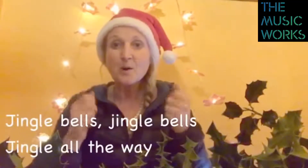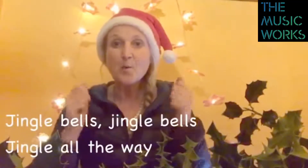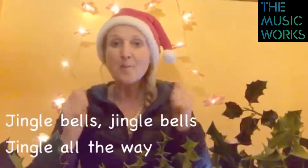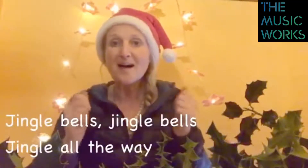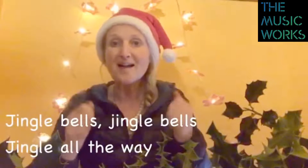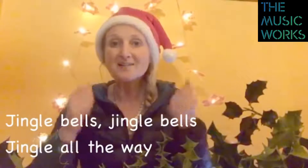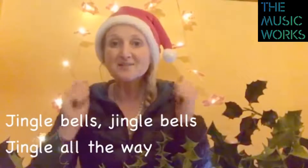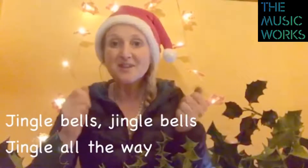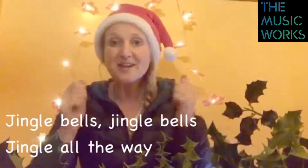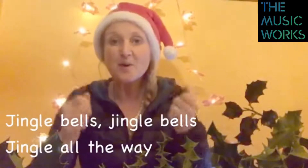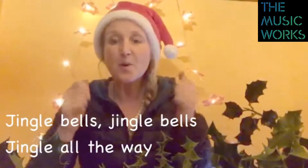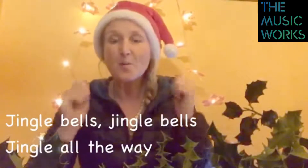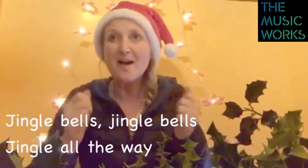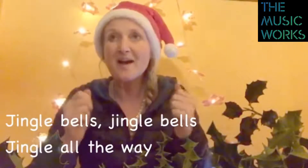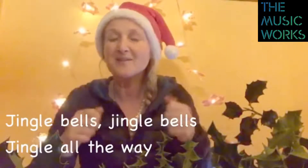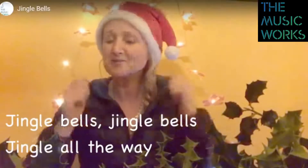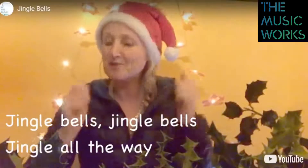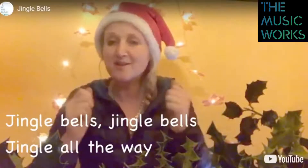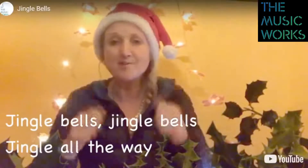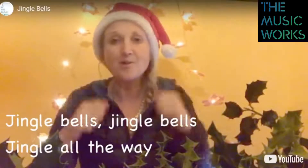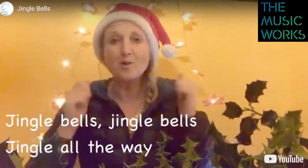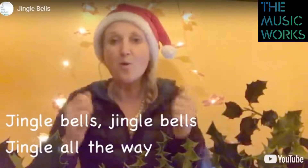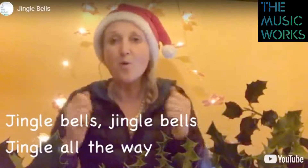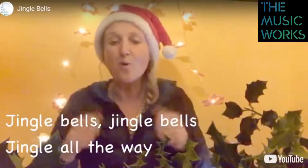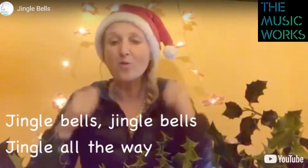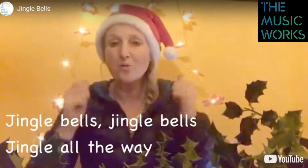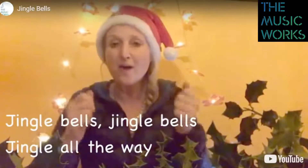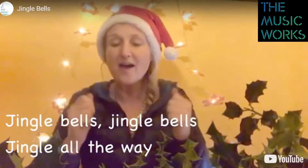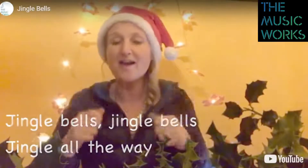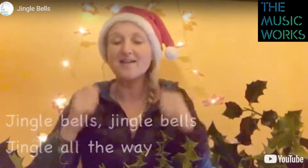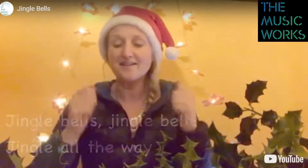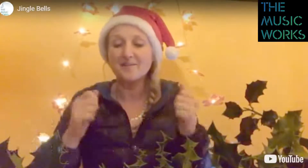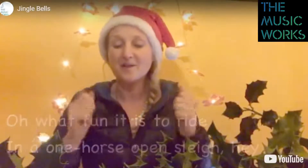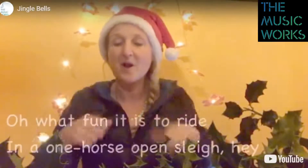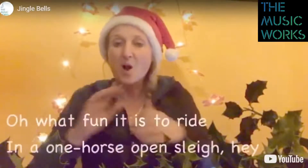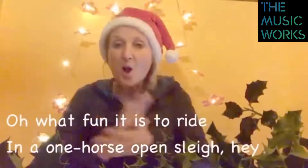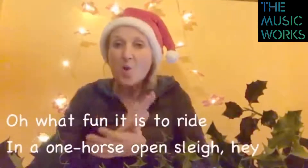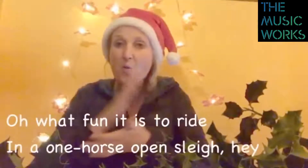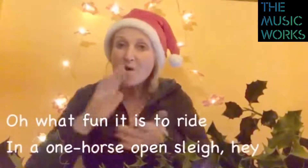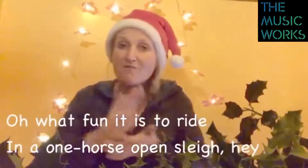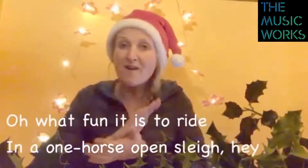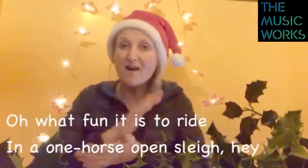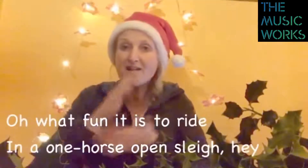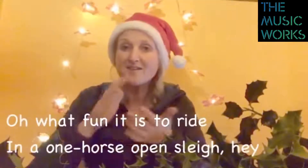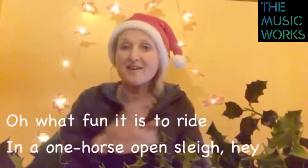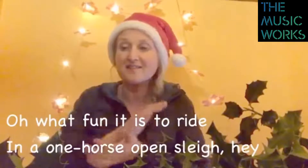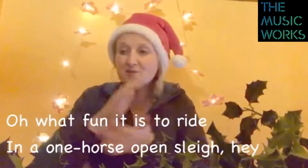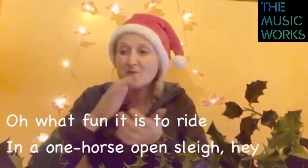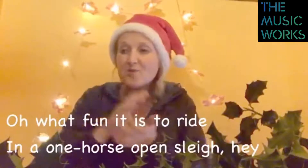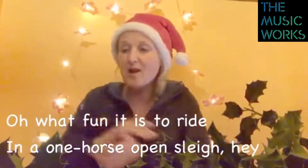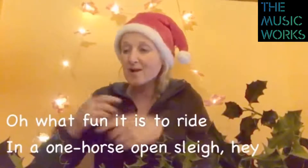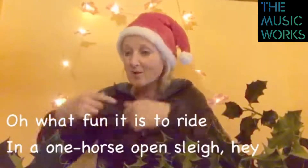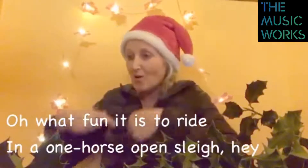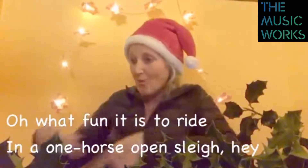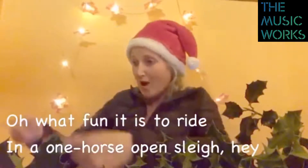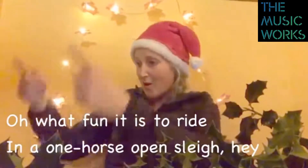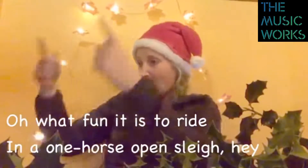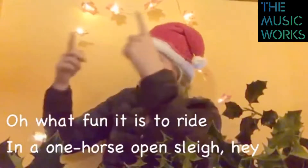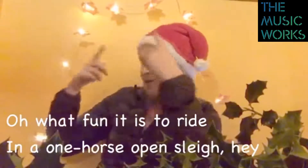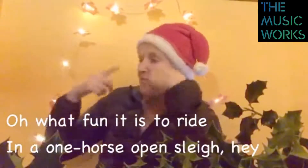Jingle bells, jingle bells, jingle all the way. Oh, what fun it is to ride on a one-horse